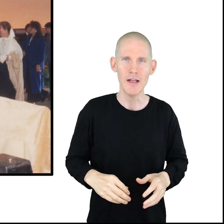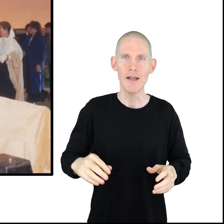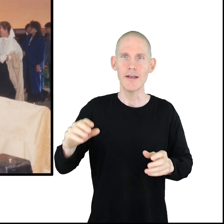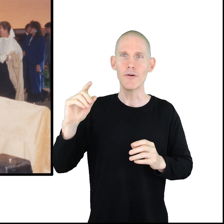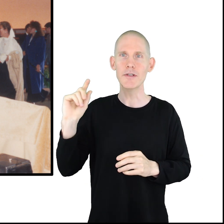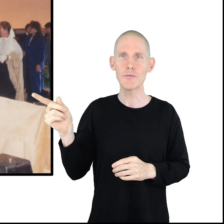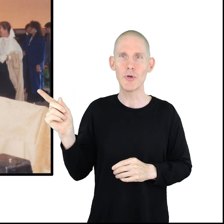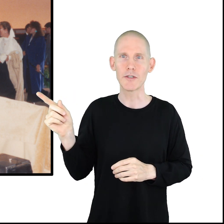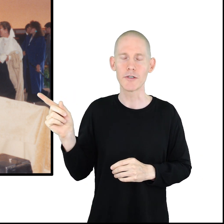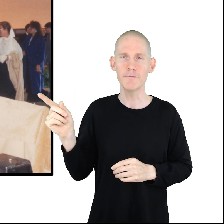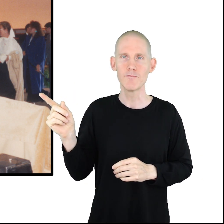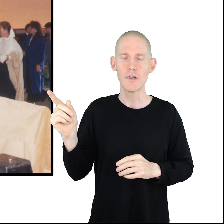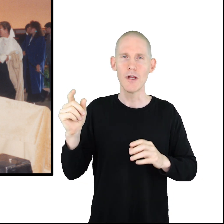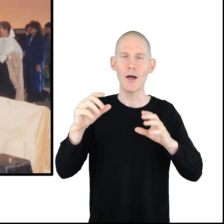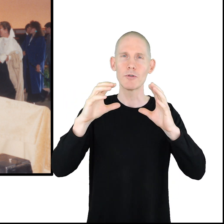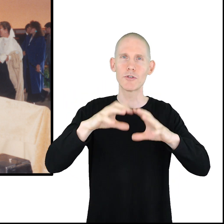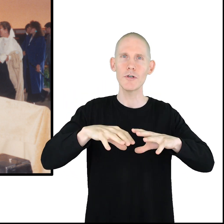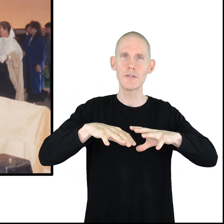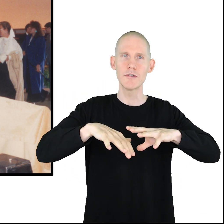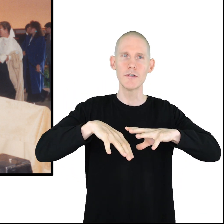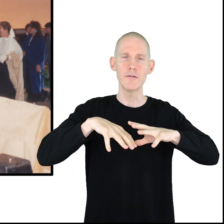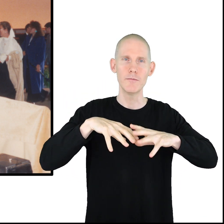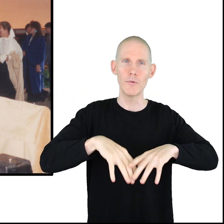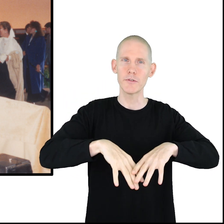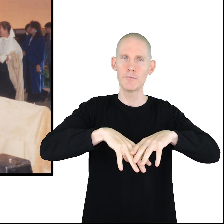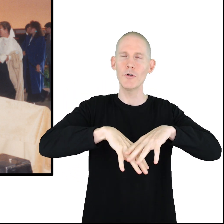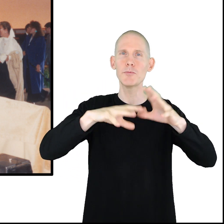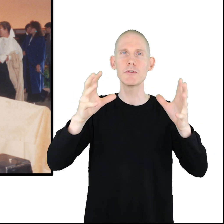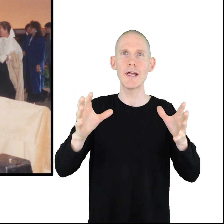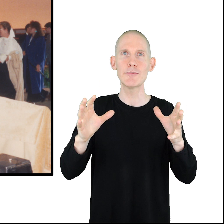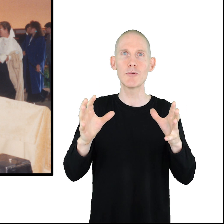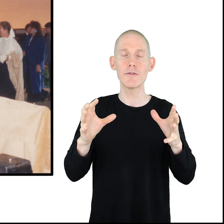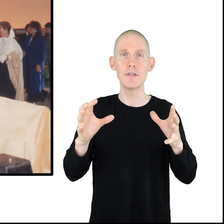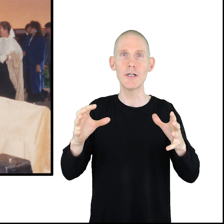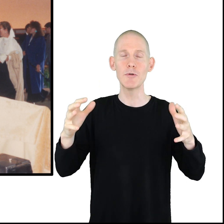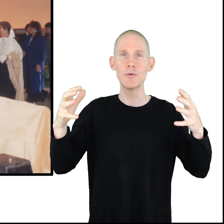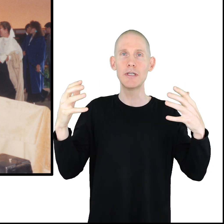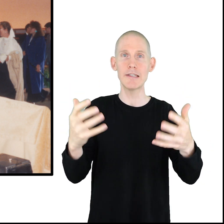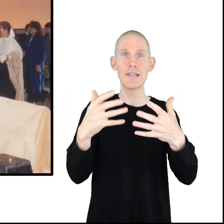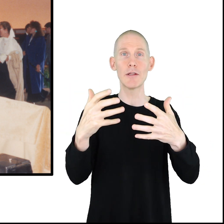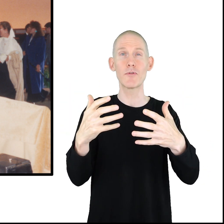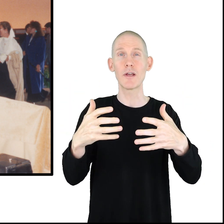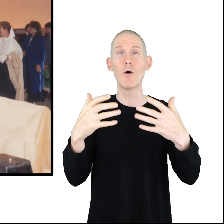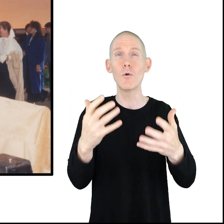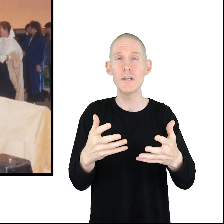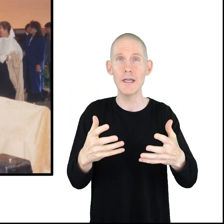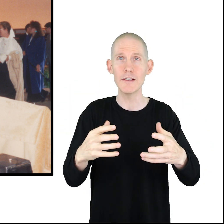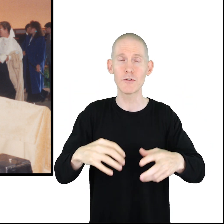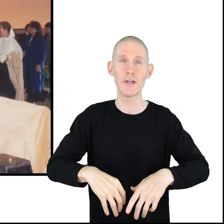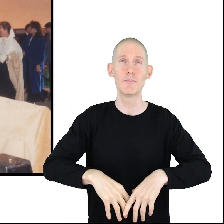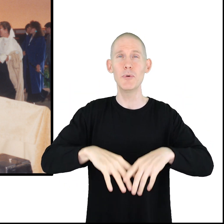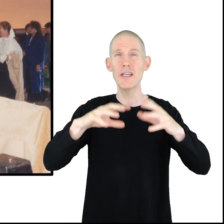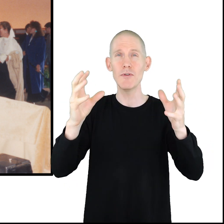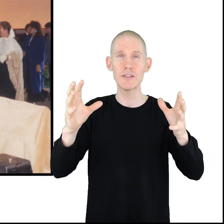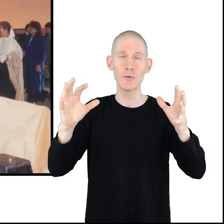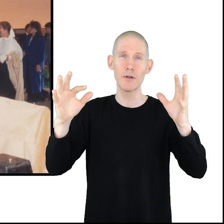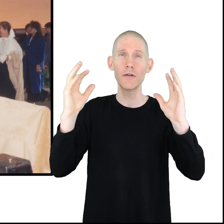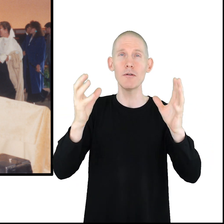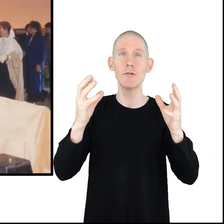Now in this picture, our church, multiple times throughout the year, we would get together for like holy days or like big events where there literally would